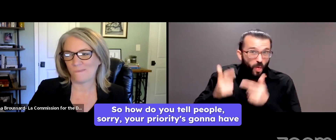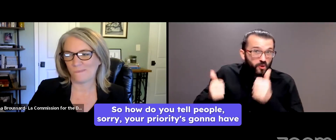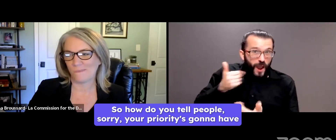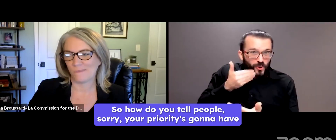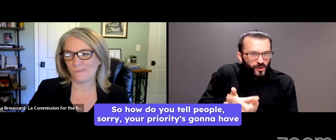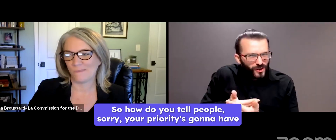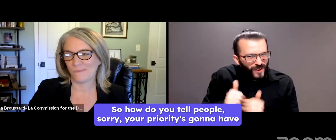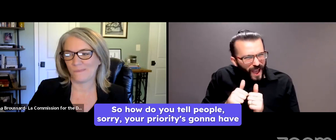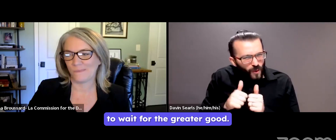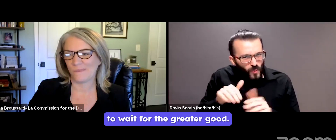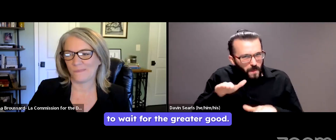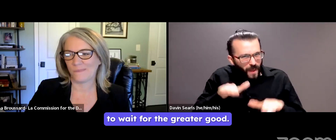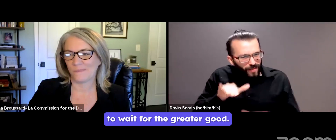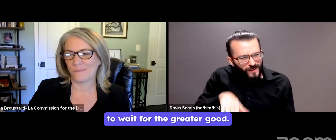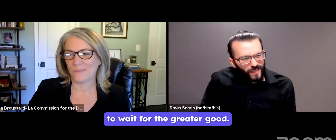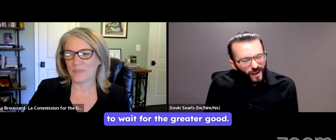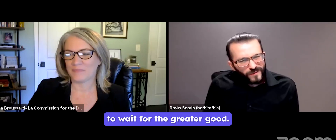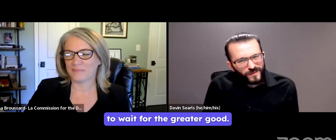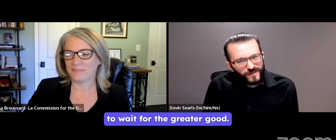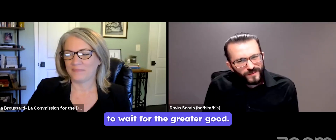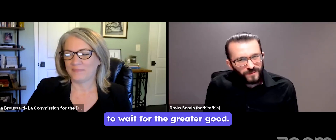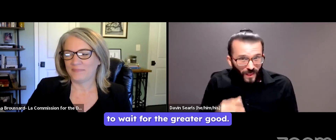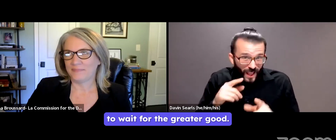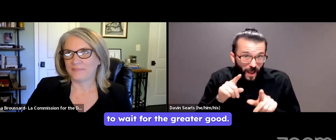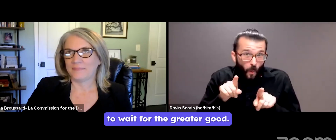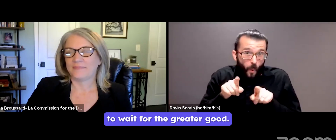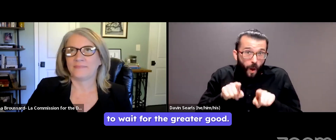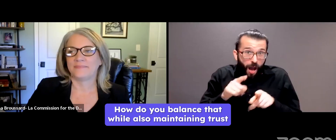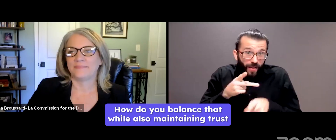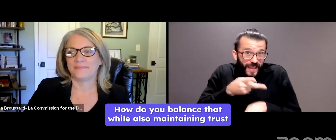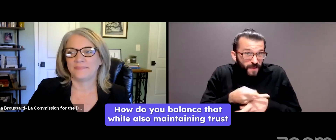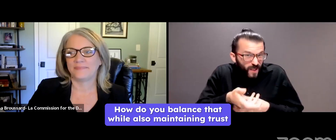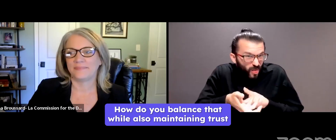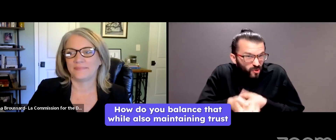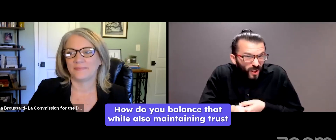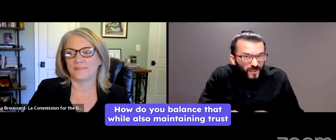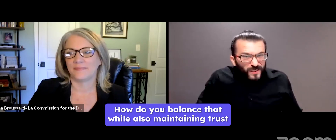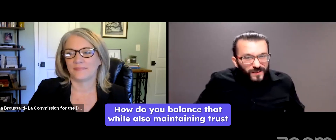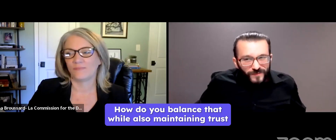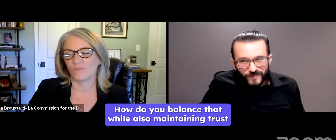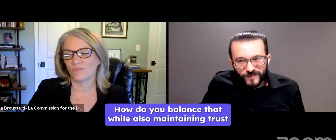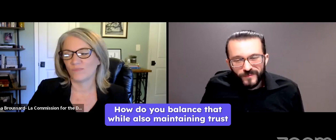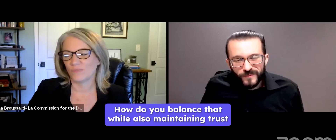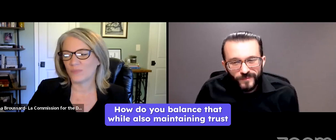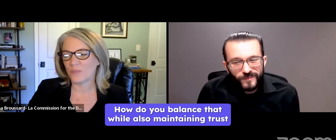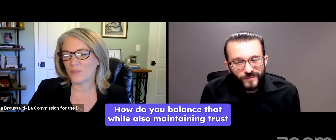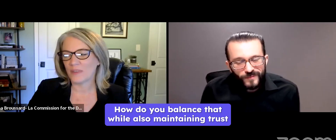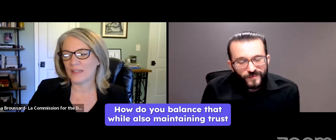your priority is going to have to wait for the greater good? How do you balance that while also maintaining